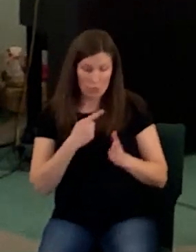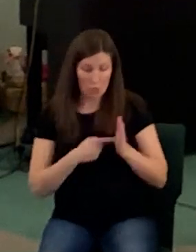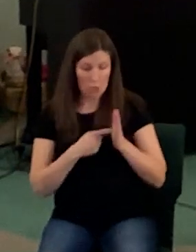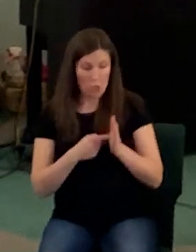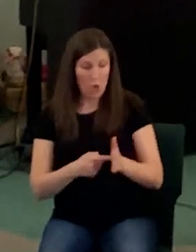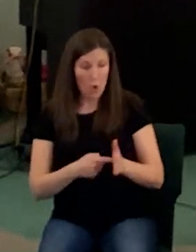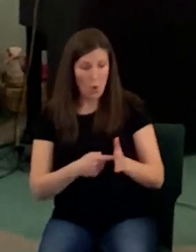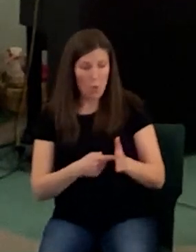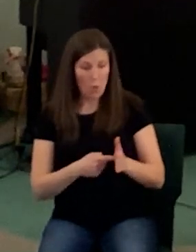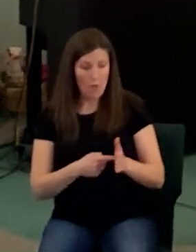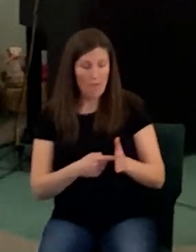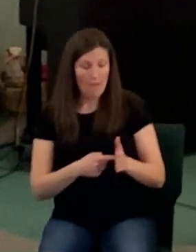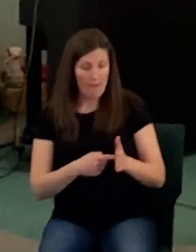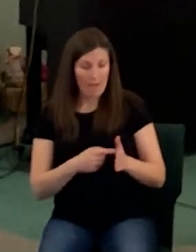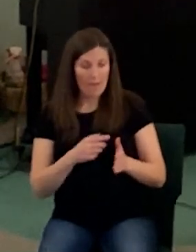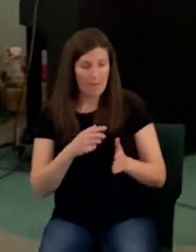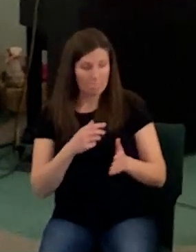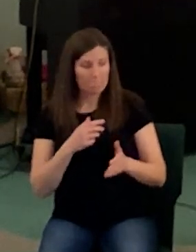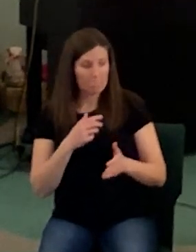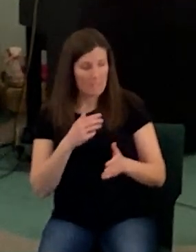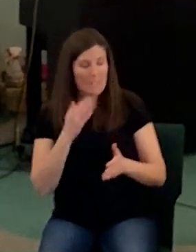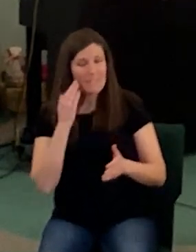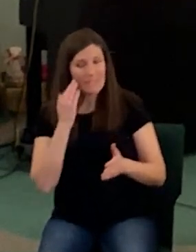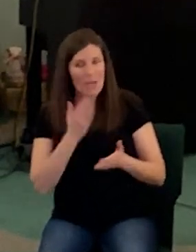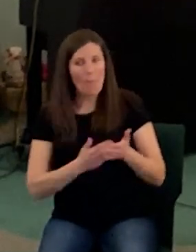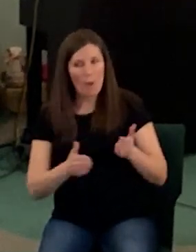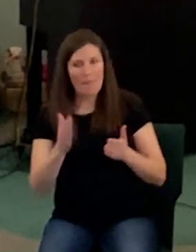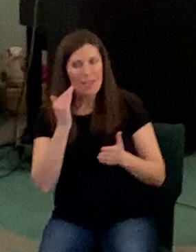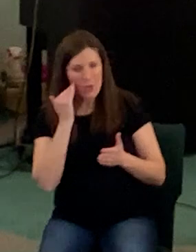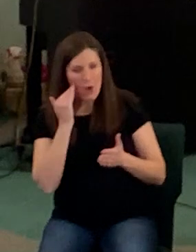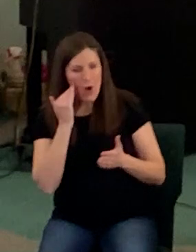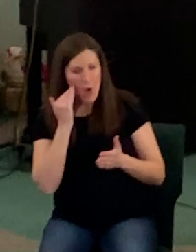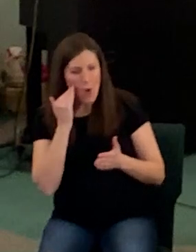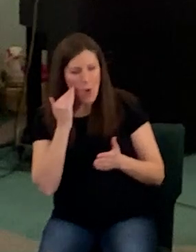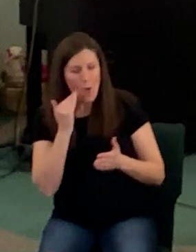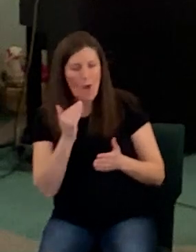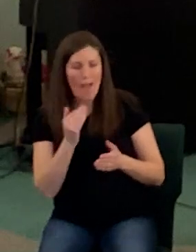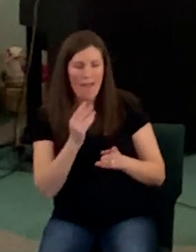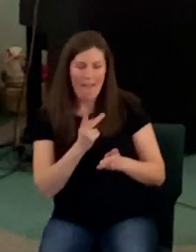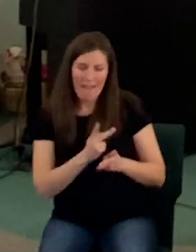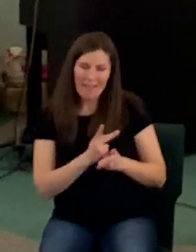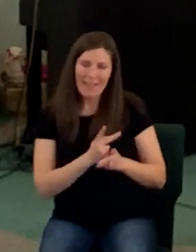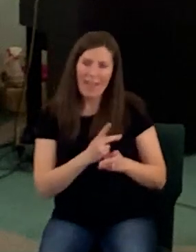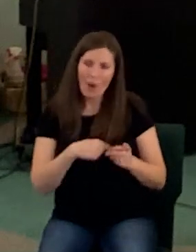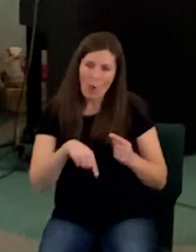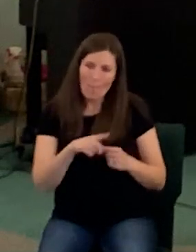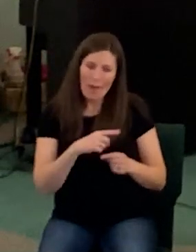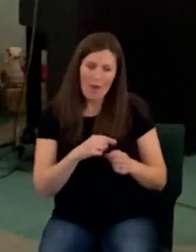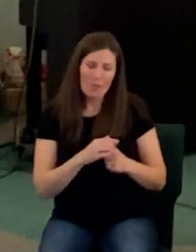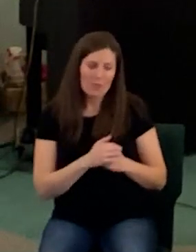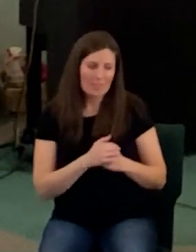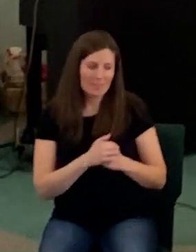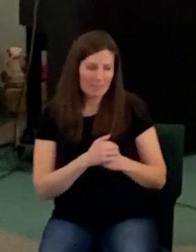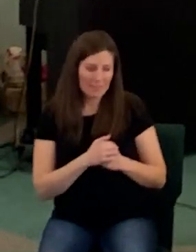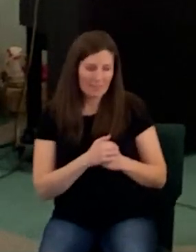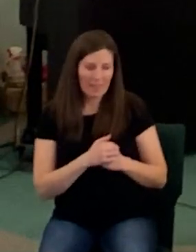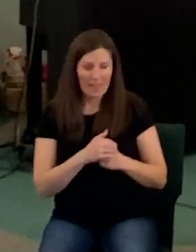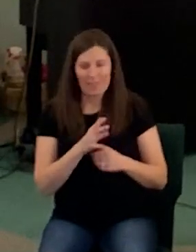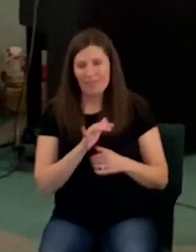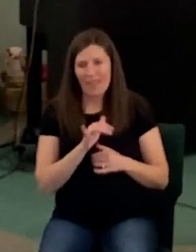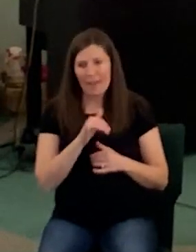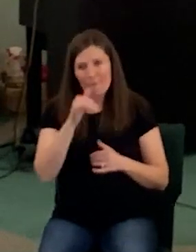on the part of a respected person who feels himself on terms of fatherly intimacy with those